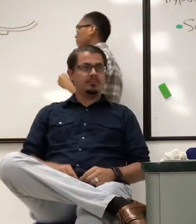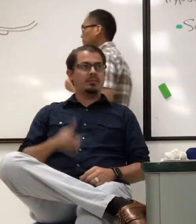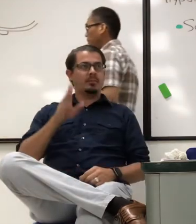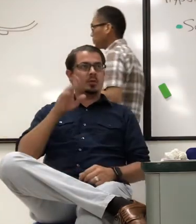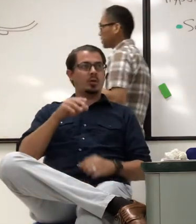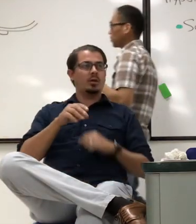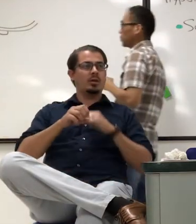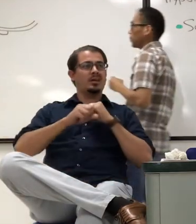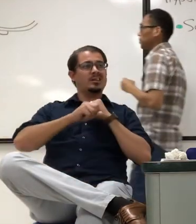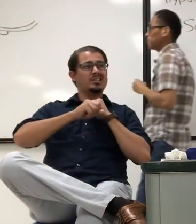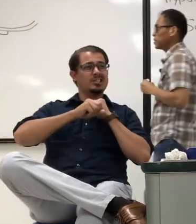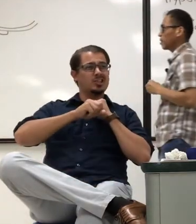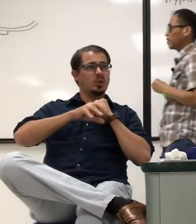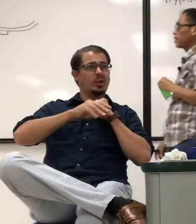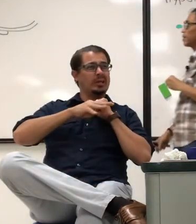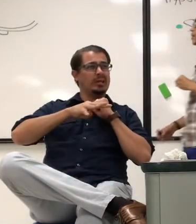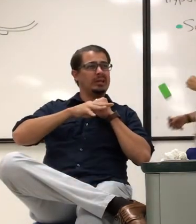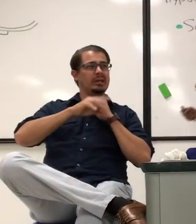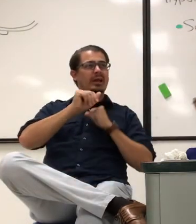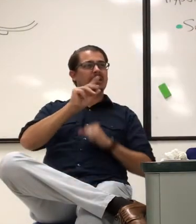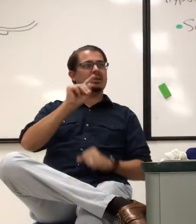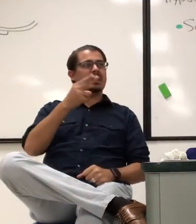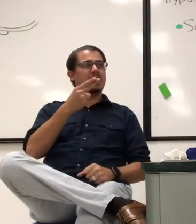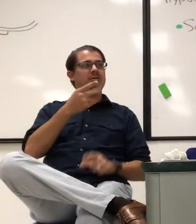ADH from the posterior pituitary.